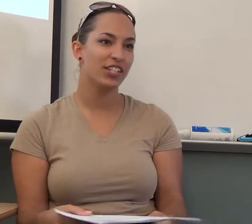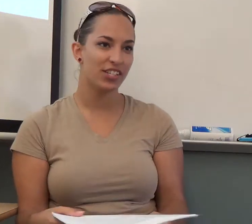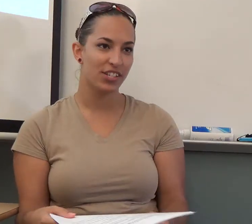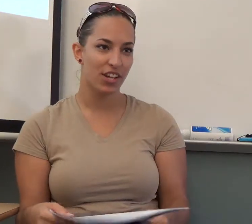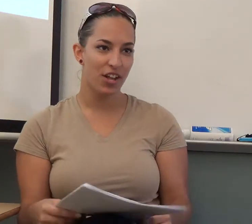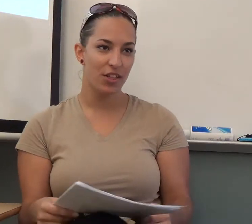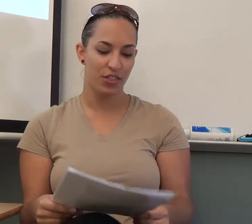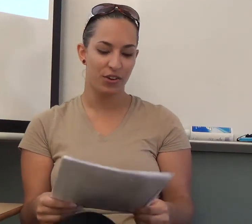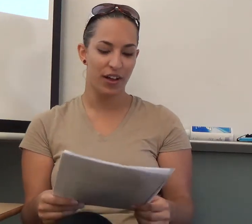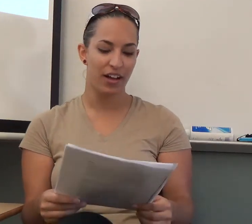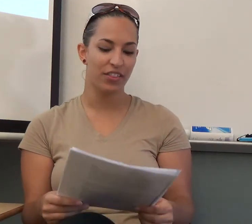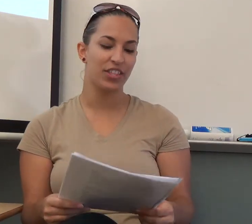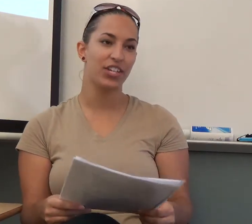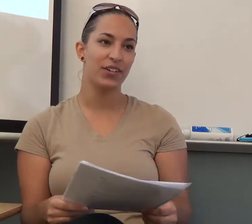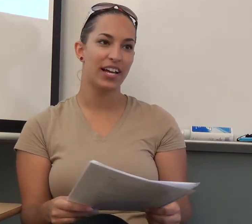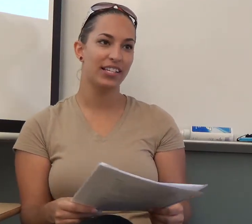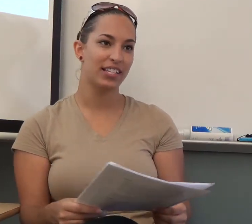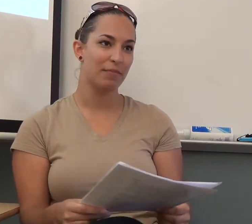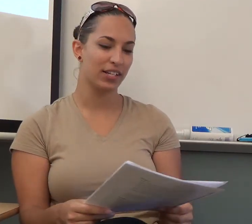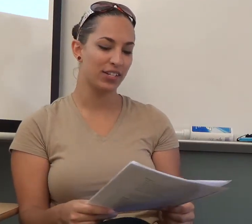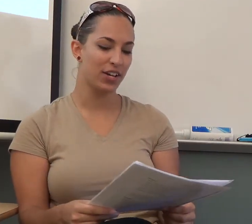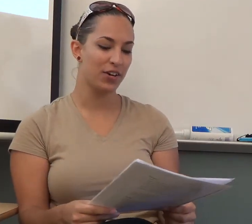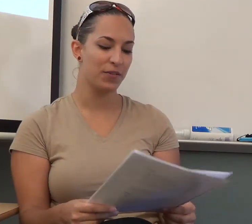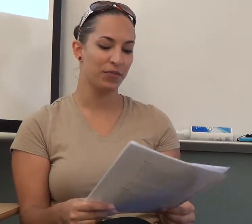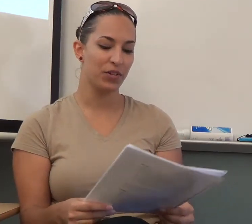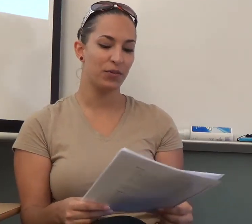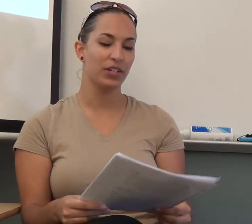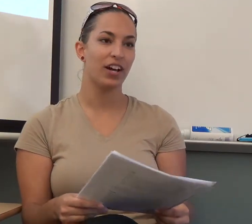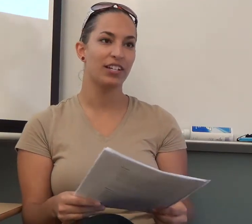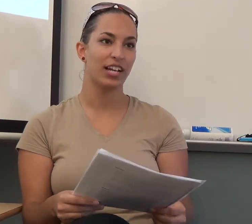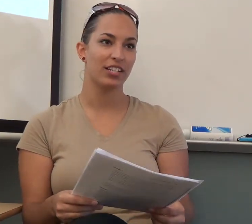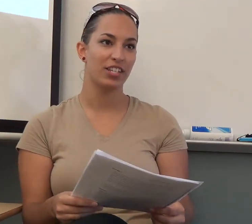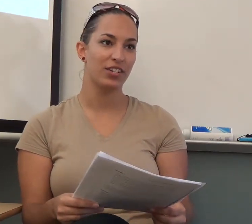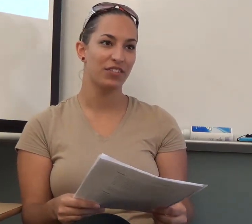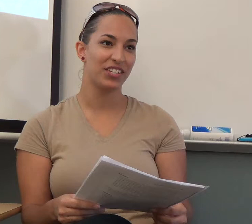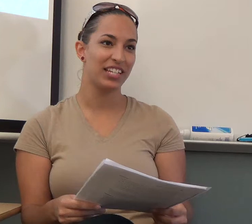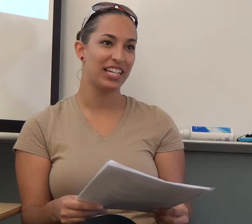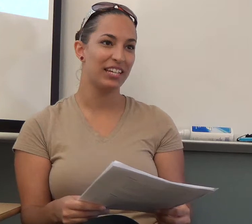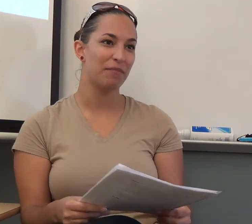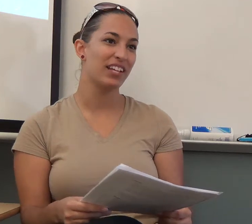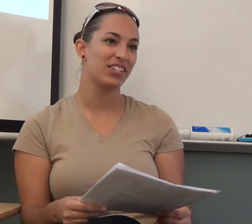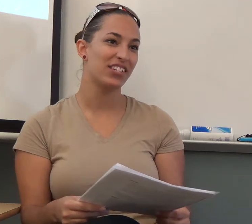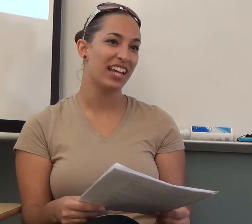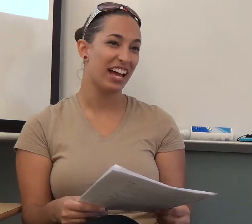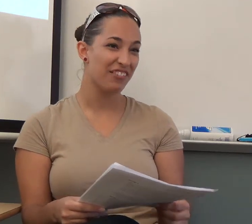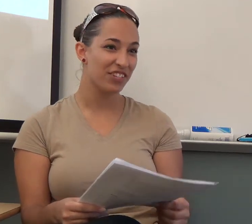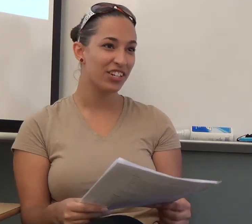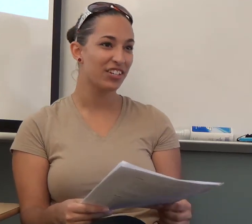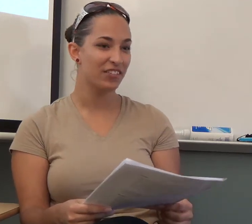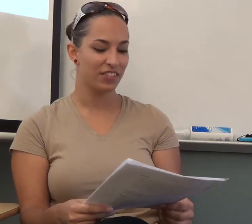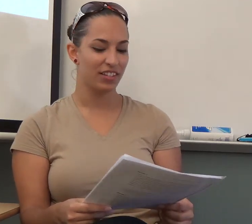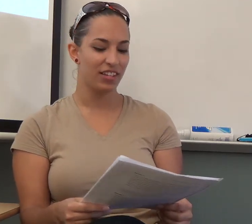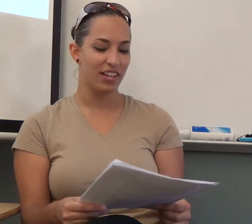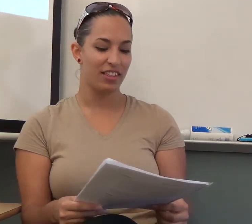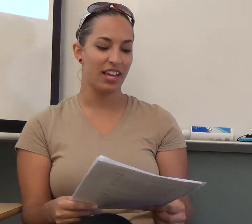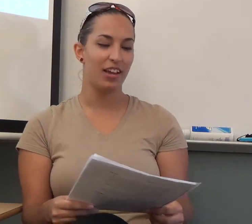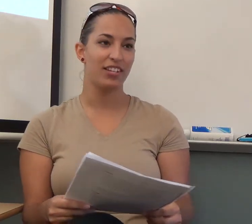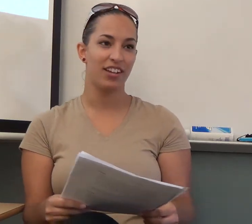Volunteers throughout the U.S. and Mexico would contact the university. My answer is after they saw